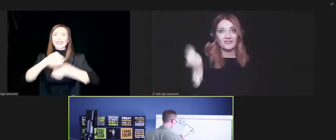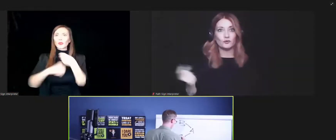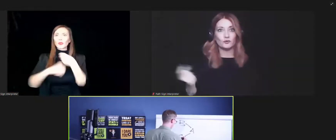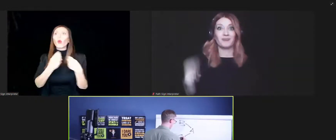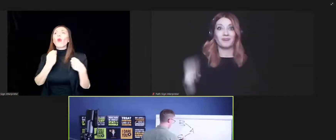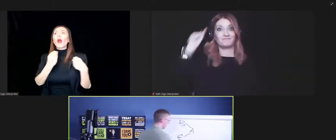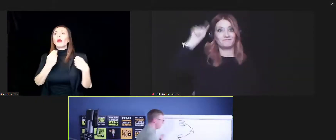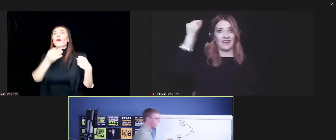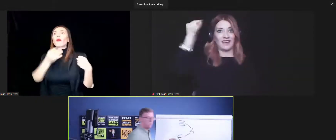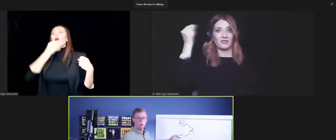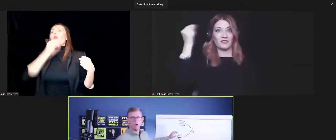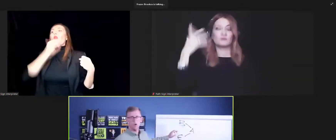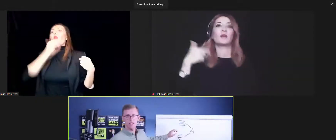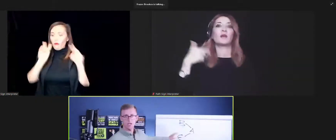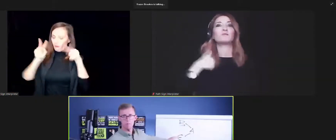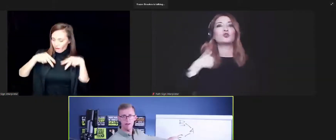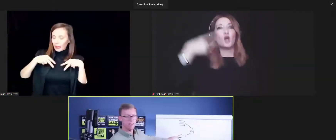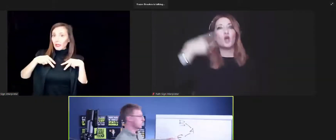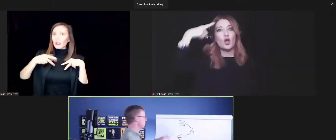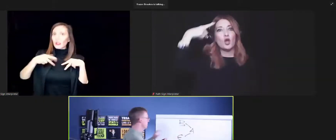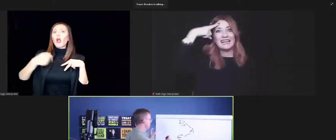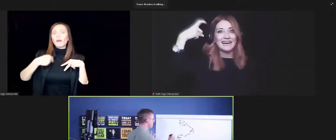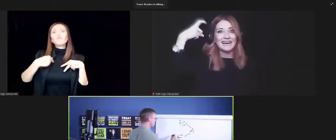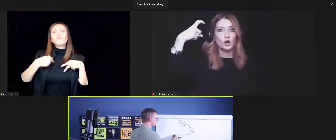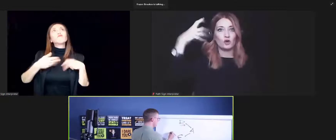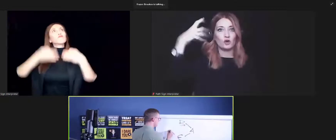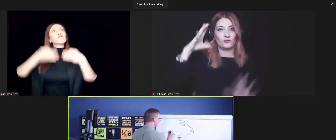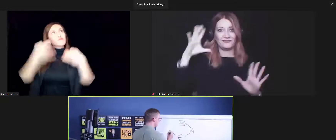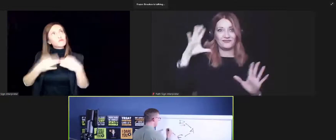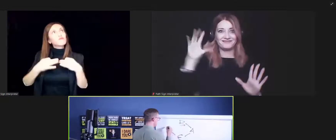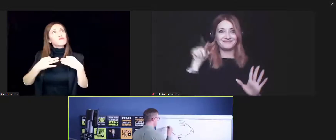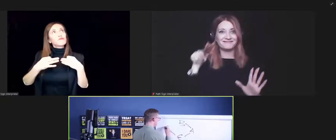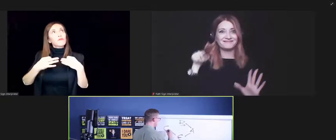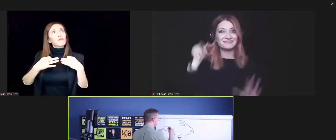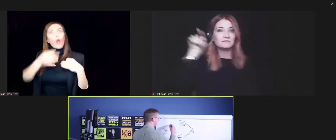Oh, which creates experience,